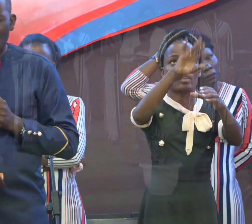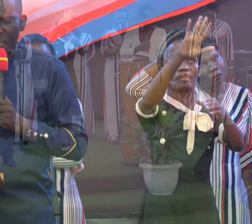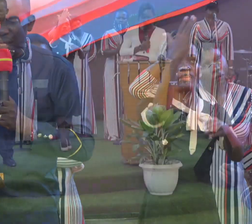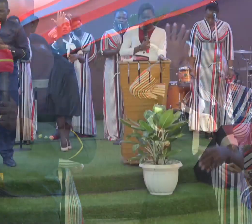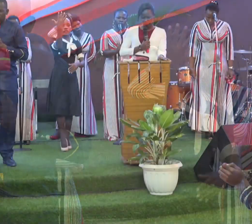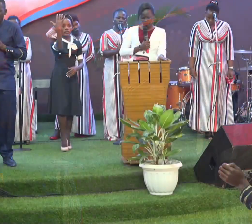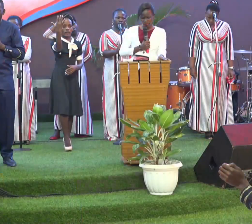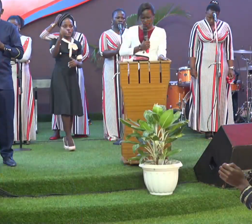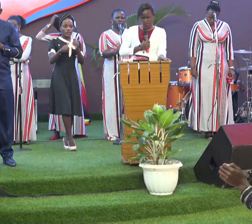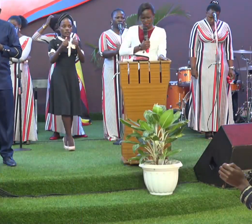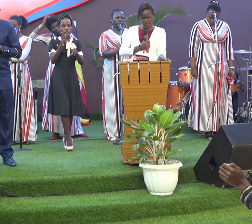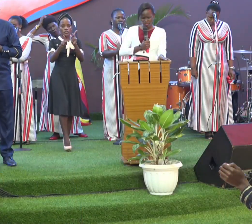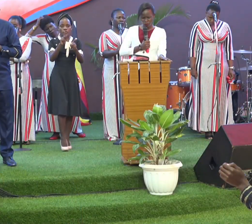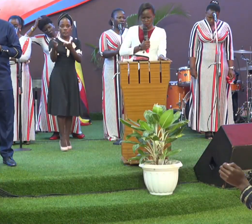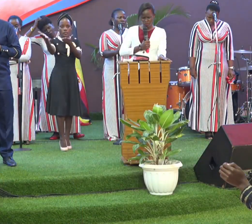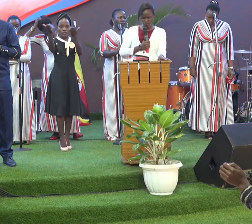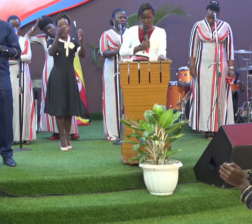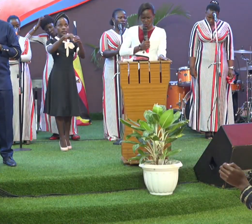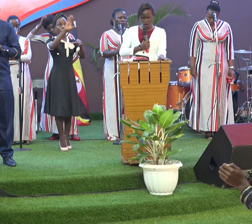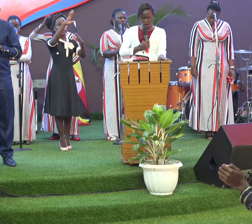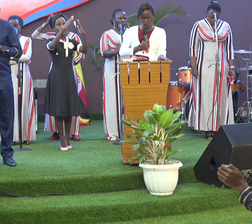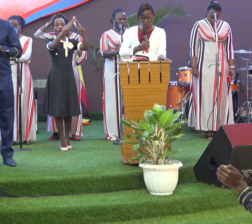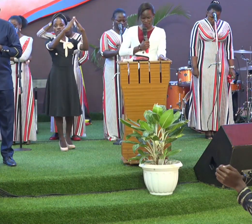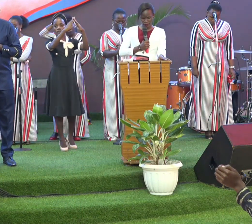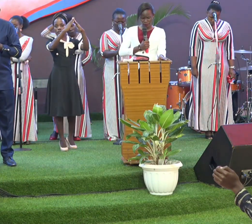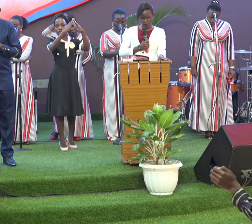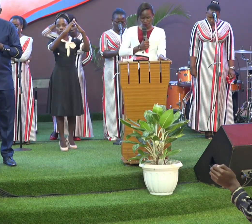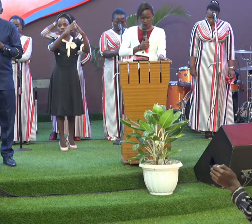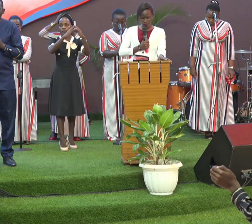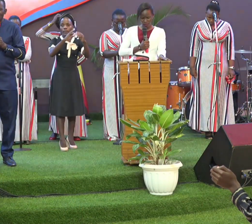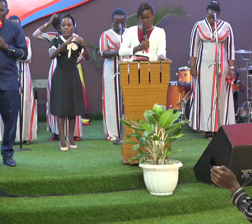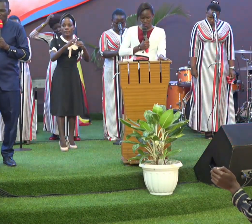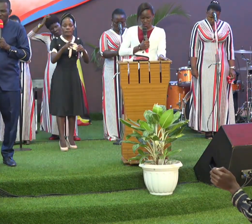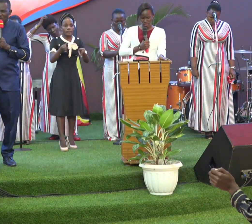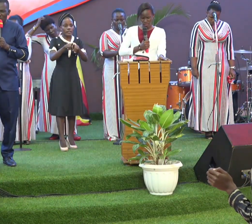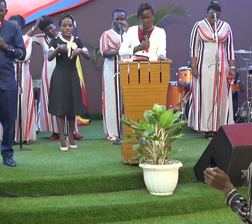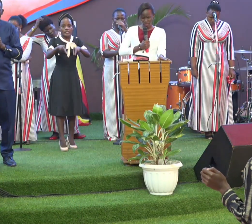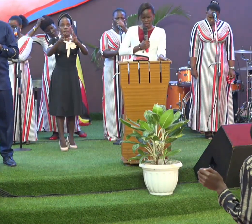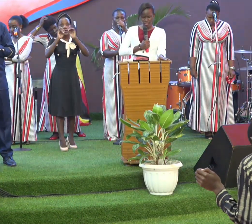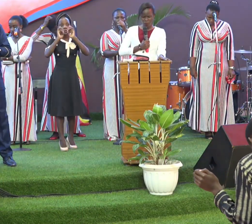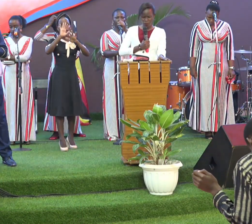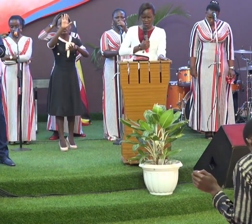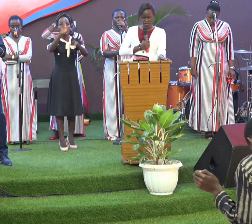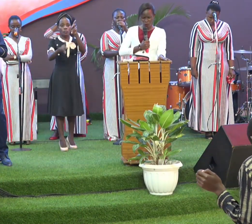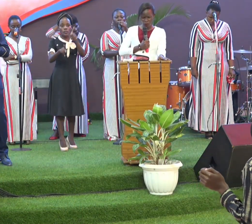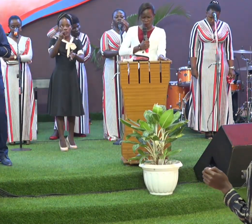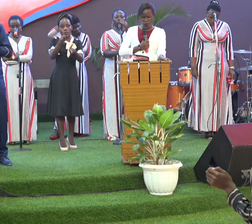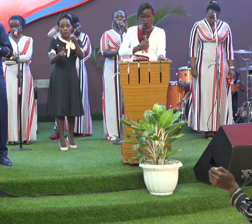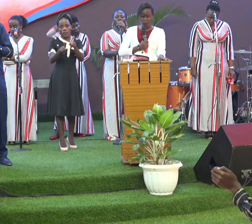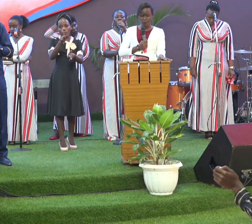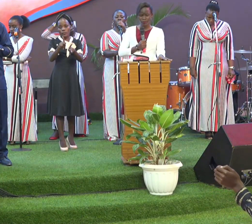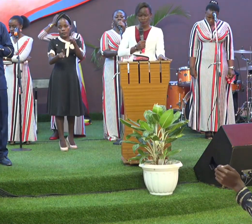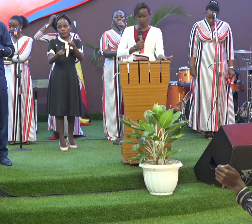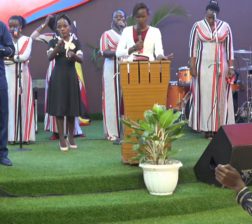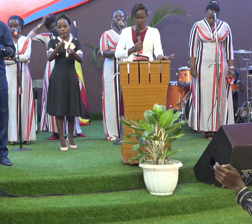your hands. Ebireeteddwa mu nnyumba yo. That have been brought in your house. Abantu bonga bwe wabadde omukisa. As you blessed your